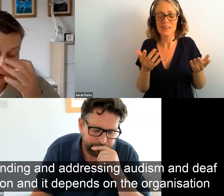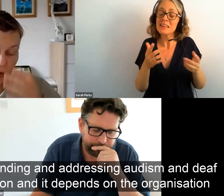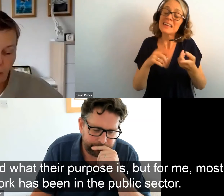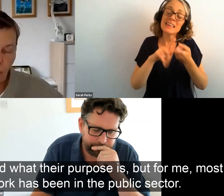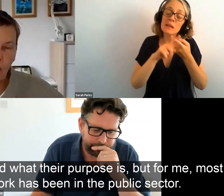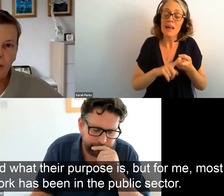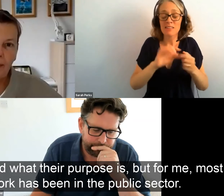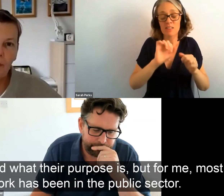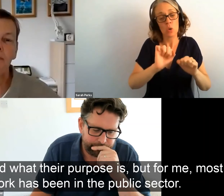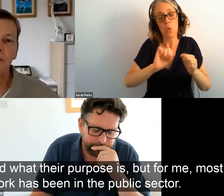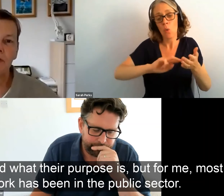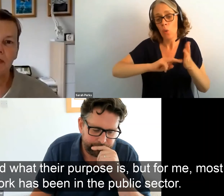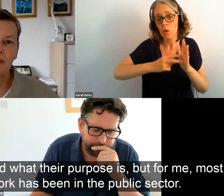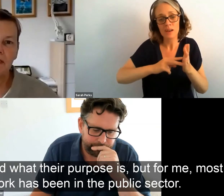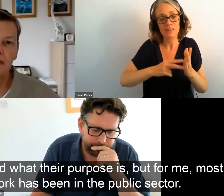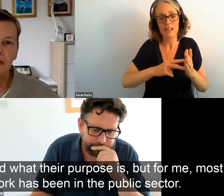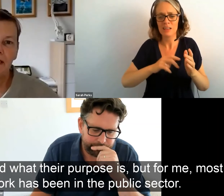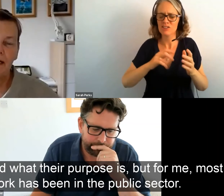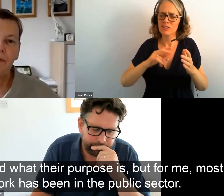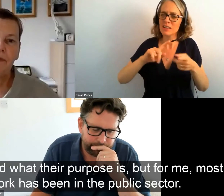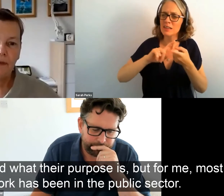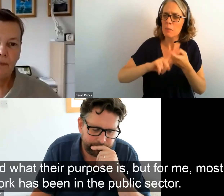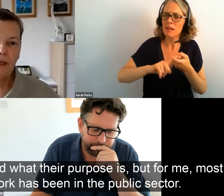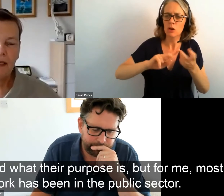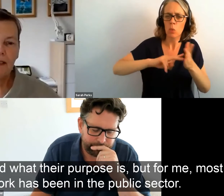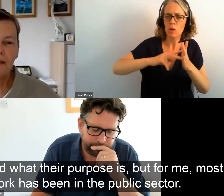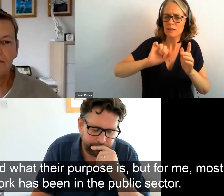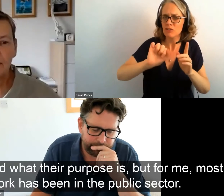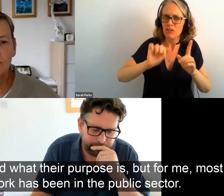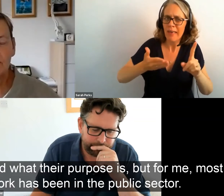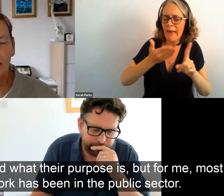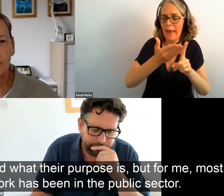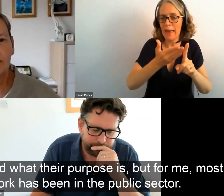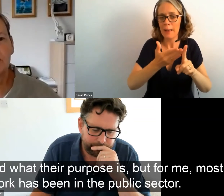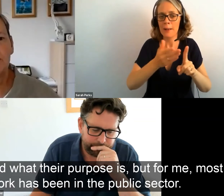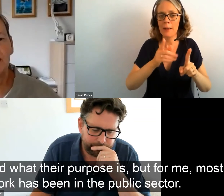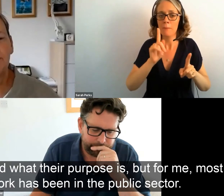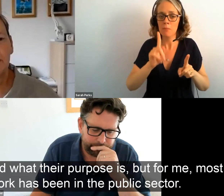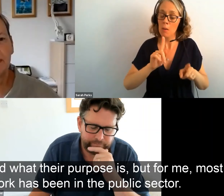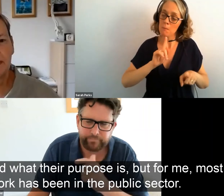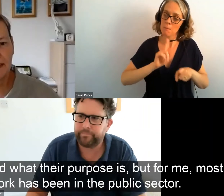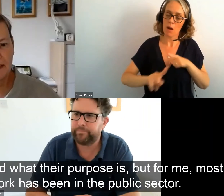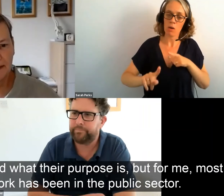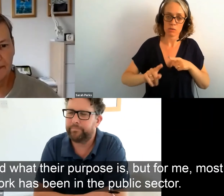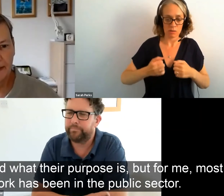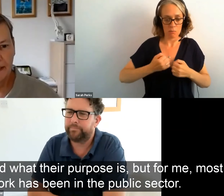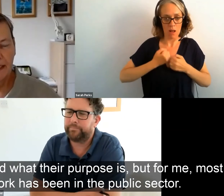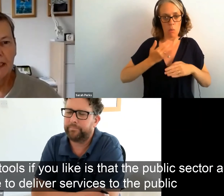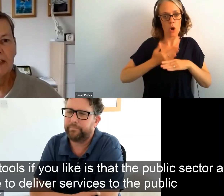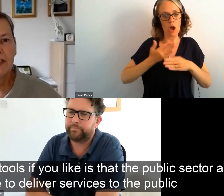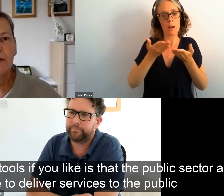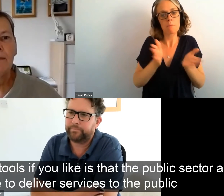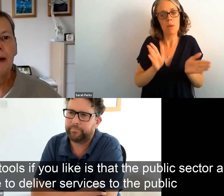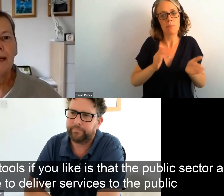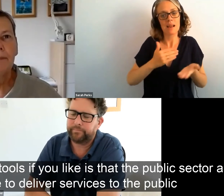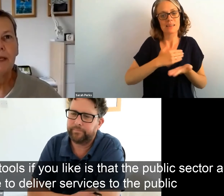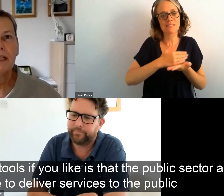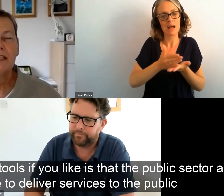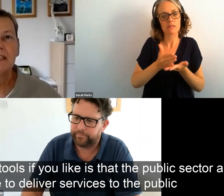you work for and what their purpose is. But for me, most of my work has been in the public sector.